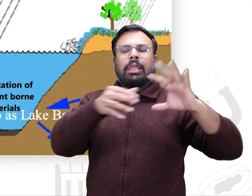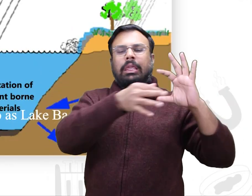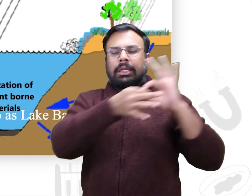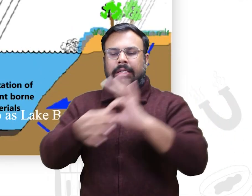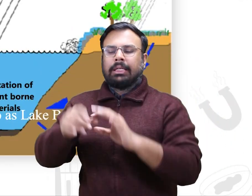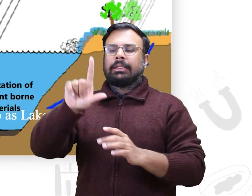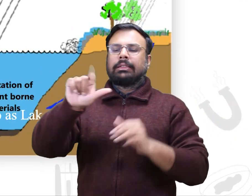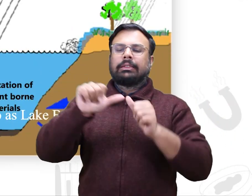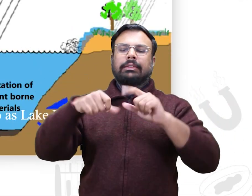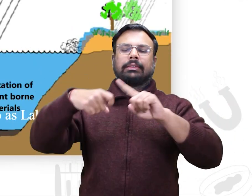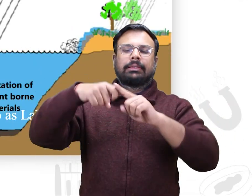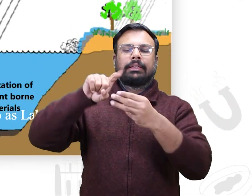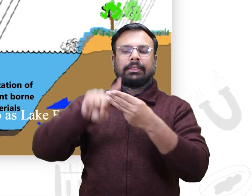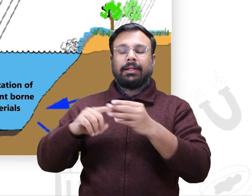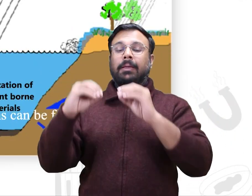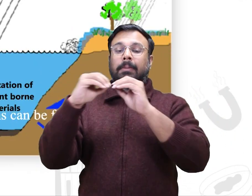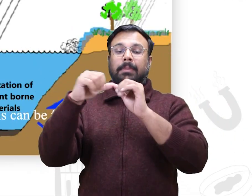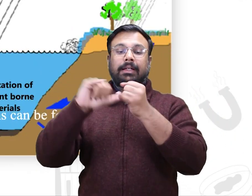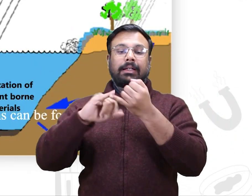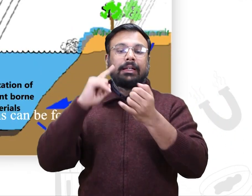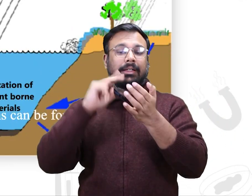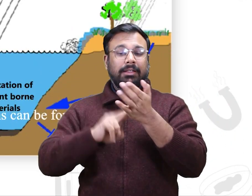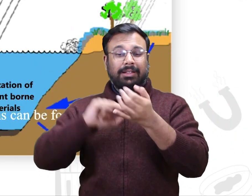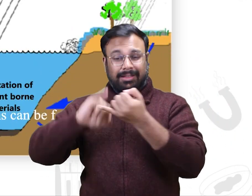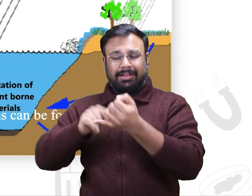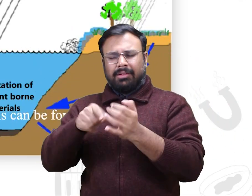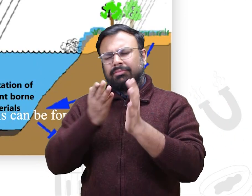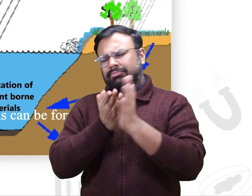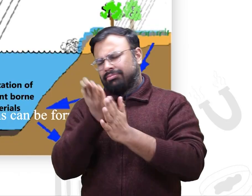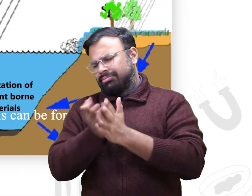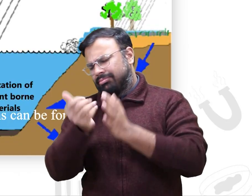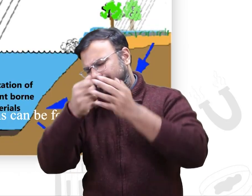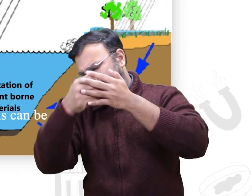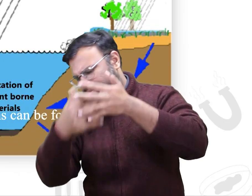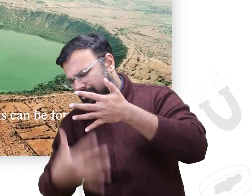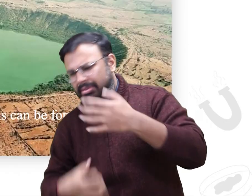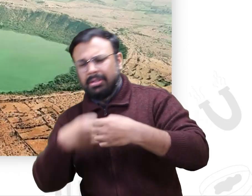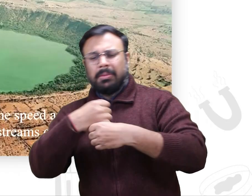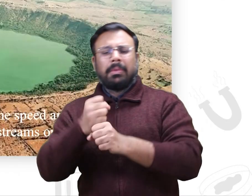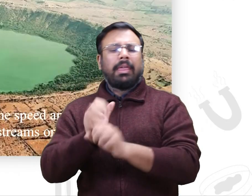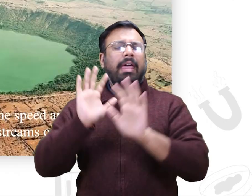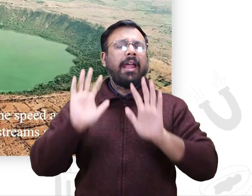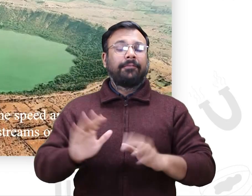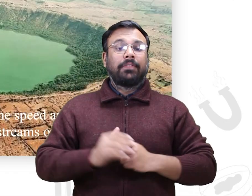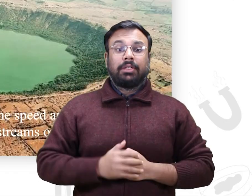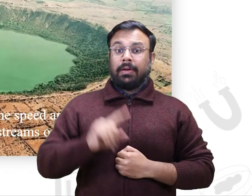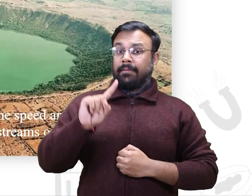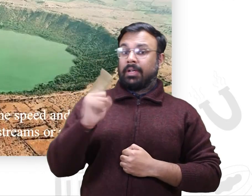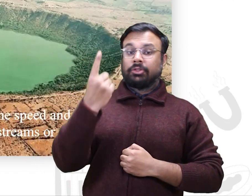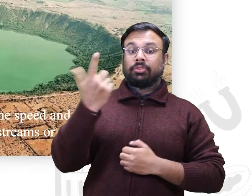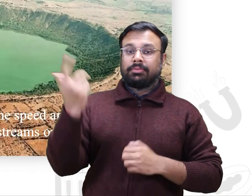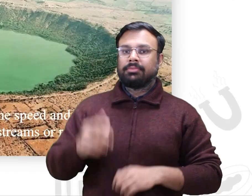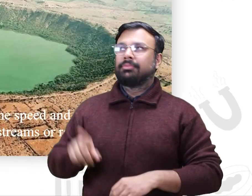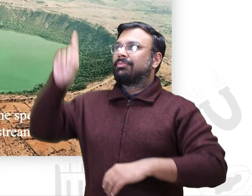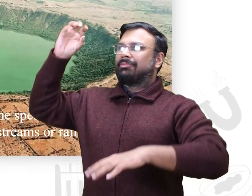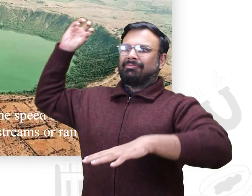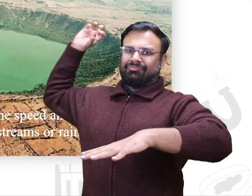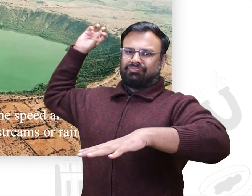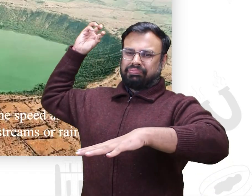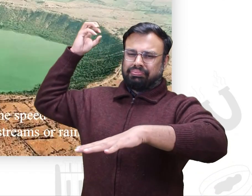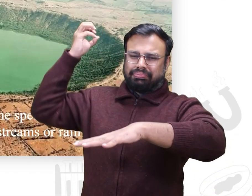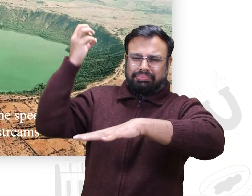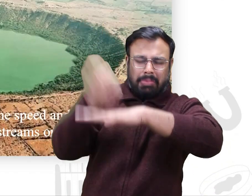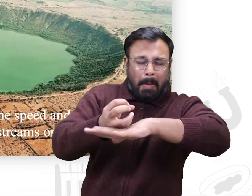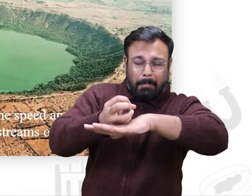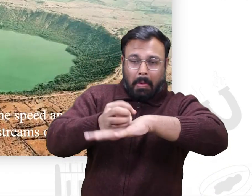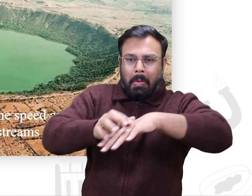referred to as lake basins. There are many ways these basins can be formed. First, a meteorite. They hit Earth